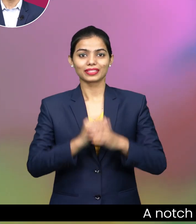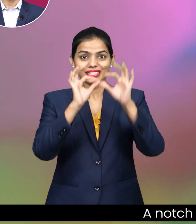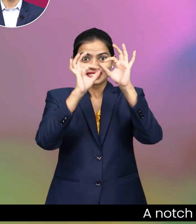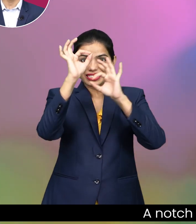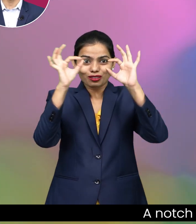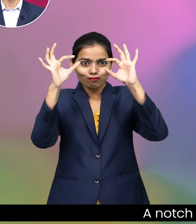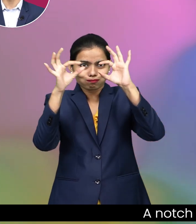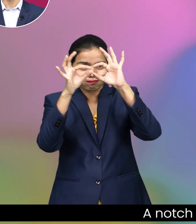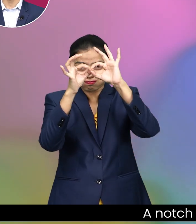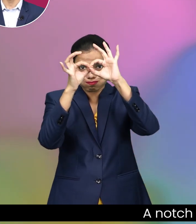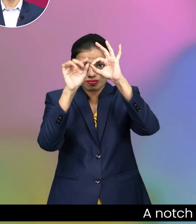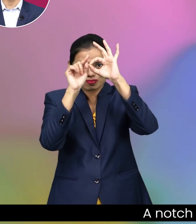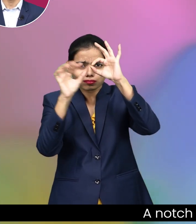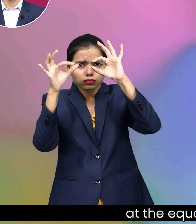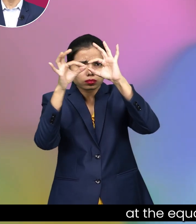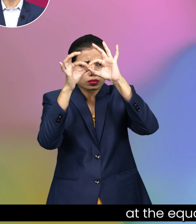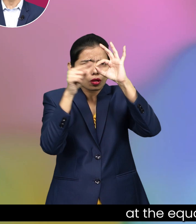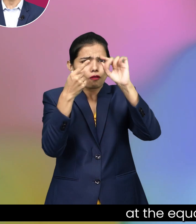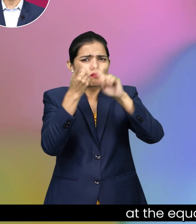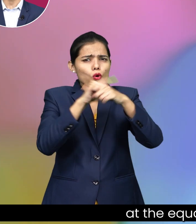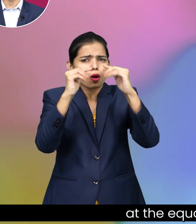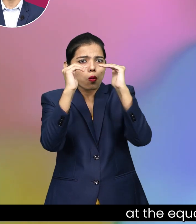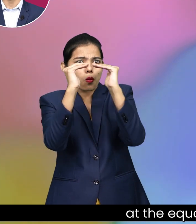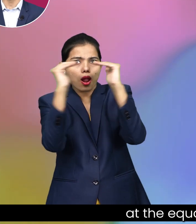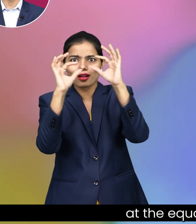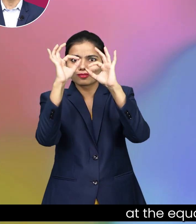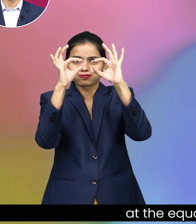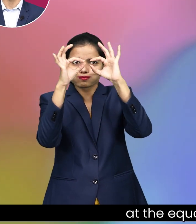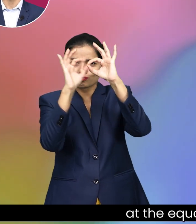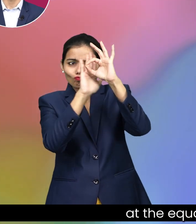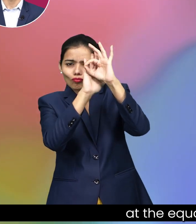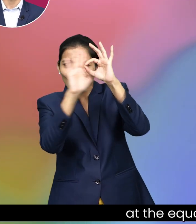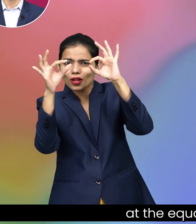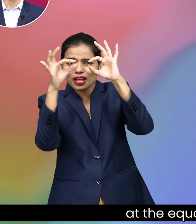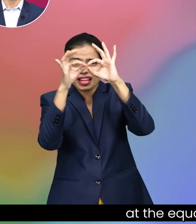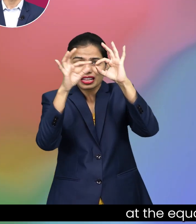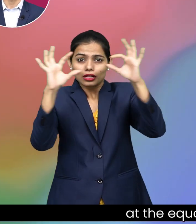A notch or groove is formed at the equatorial plate of the cell.